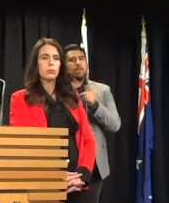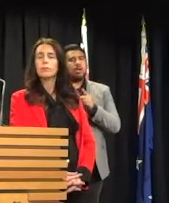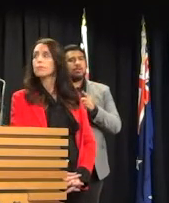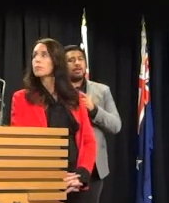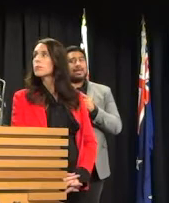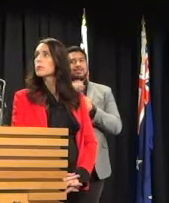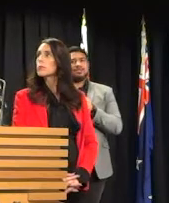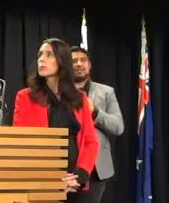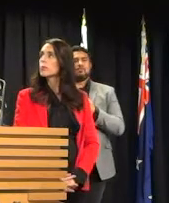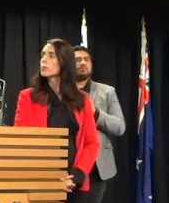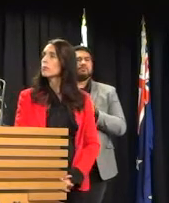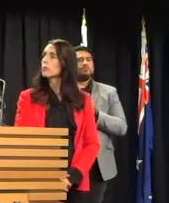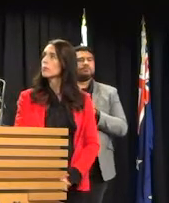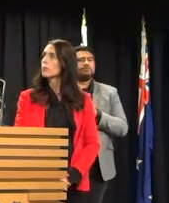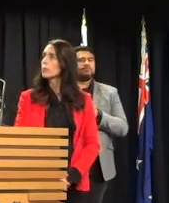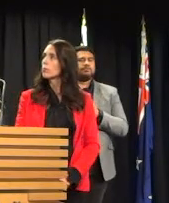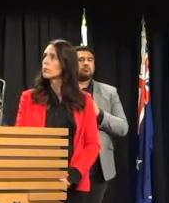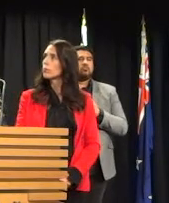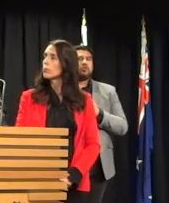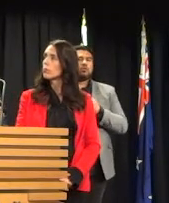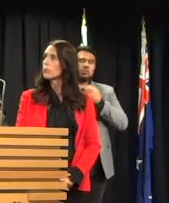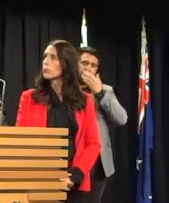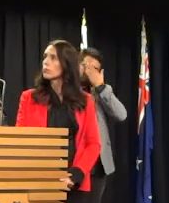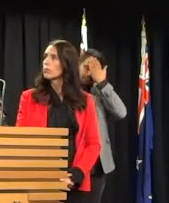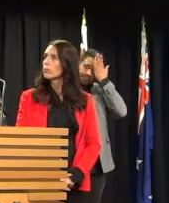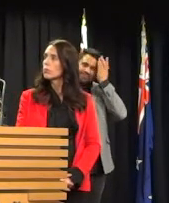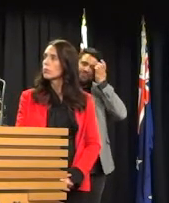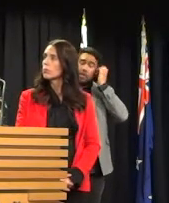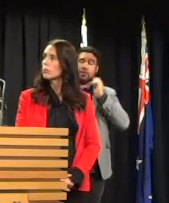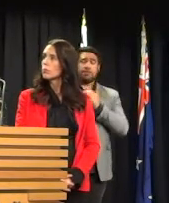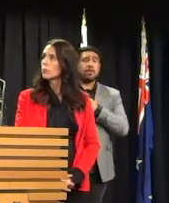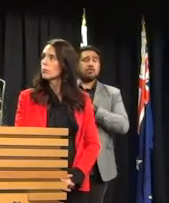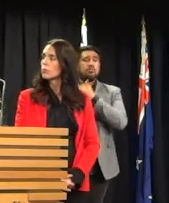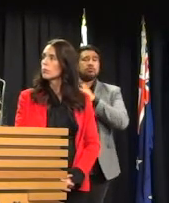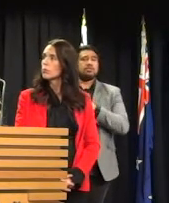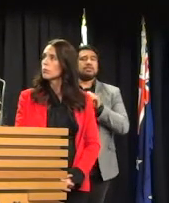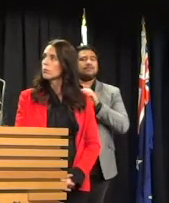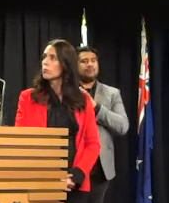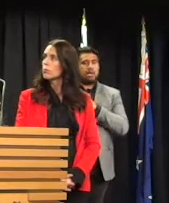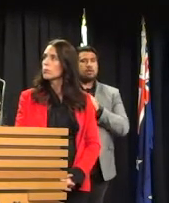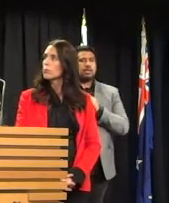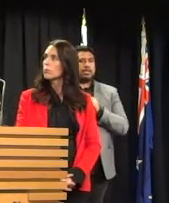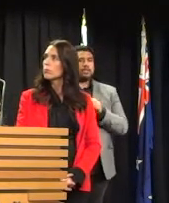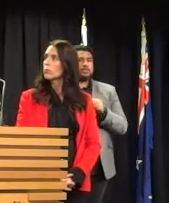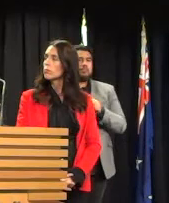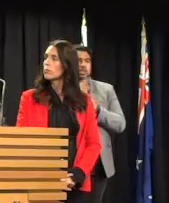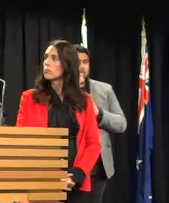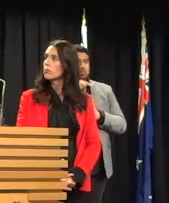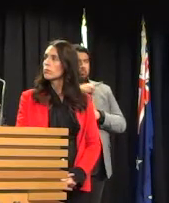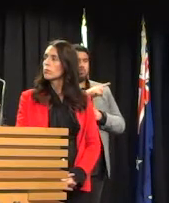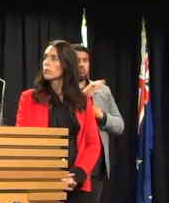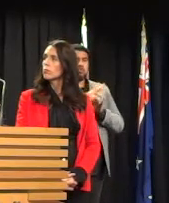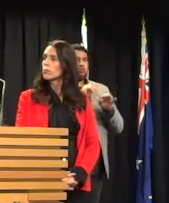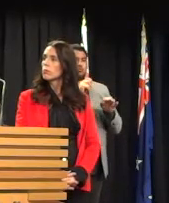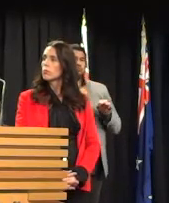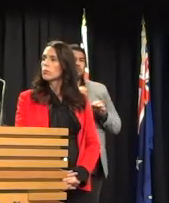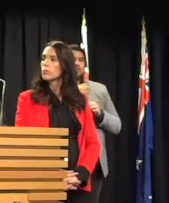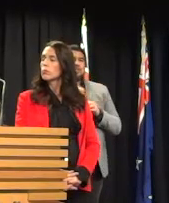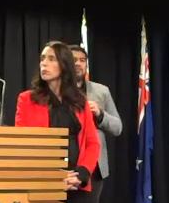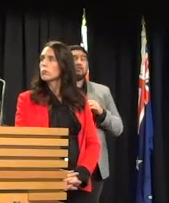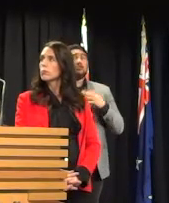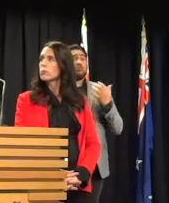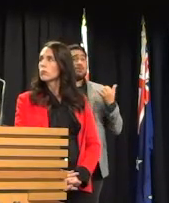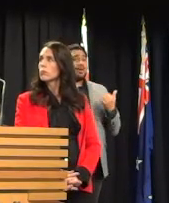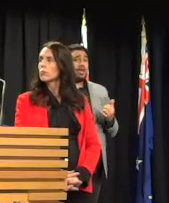did, but it was a failure and it caused a lot of distrust publicly, and so it's important that we